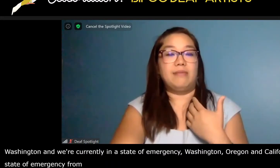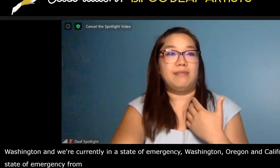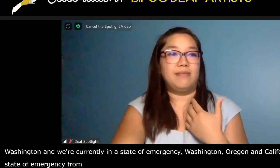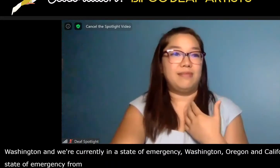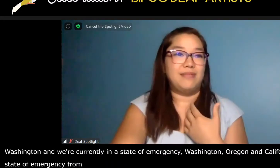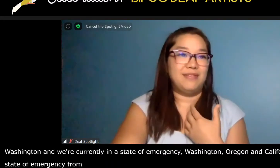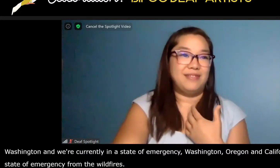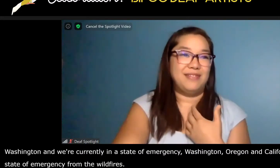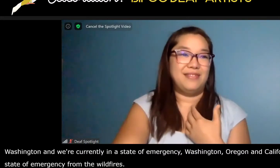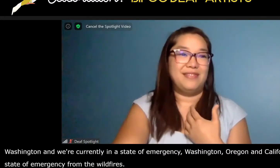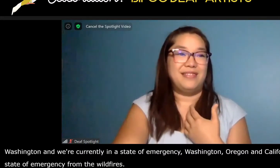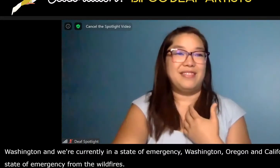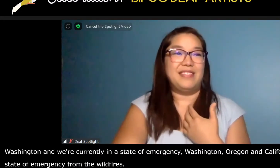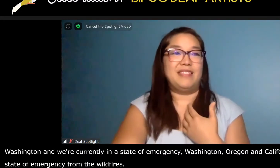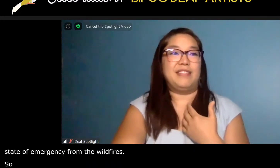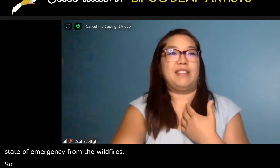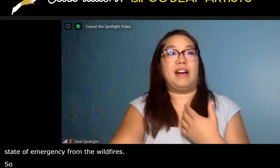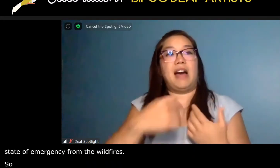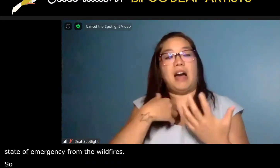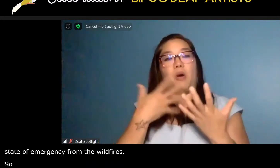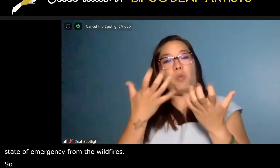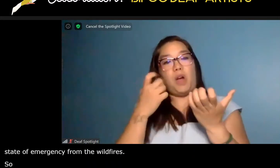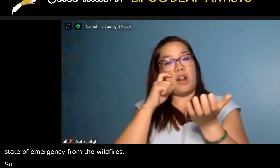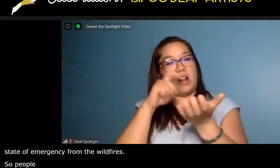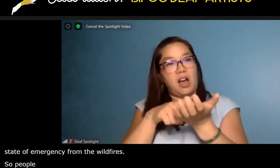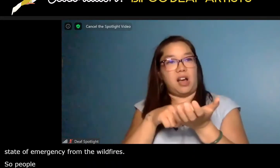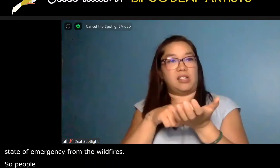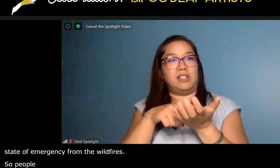to deliver the items as soon as possible.